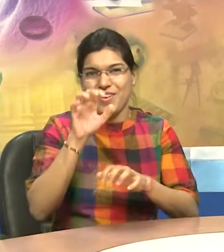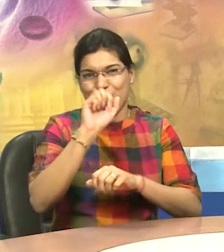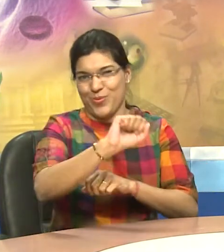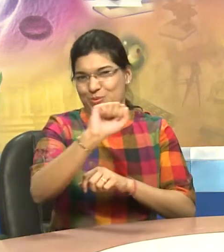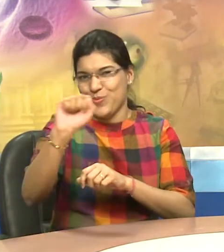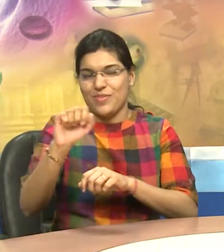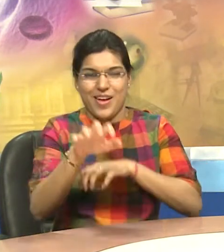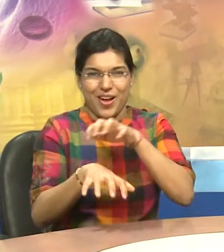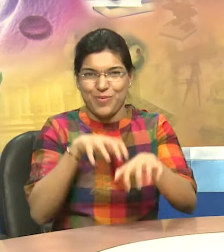found?